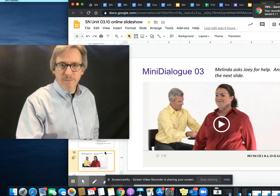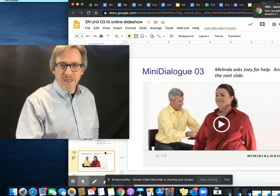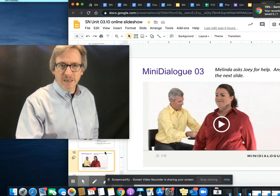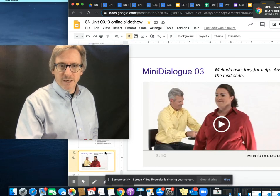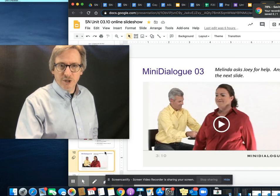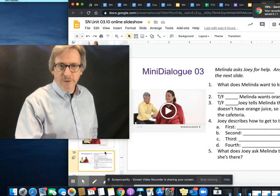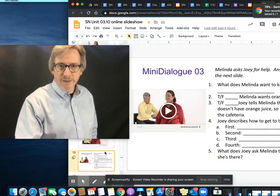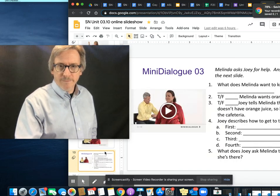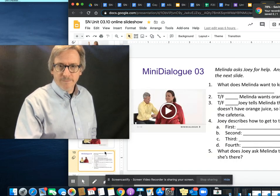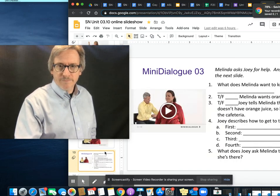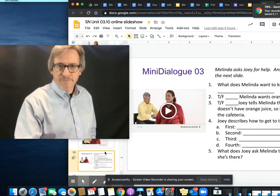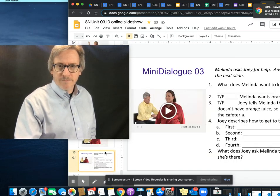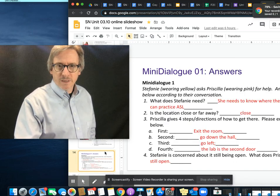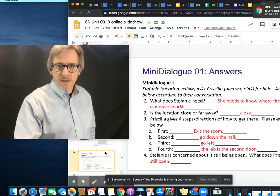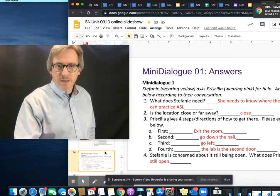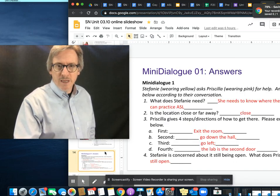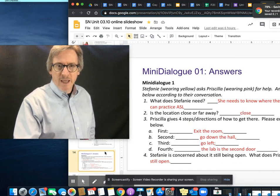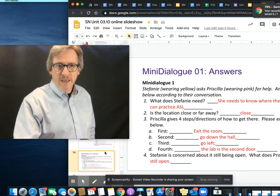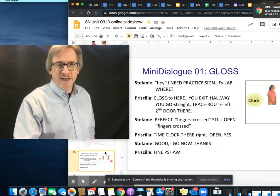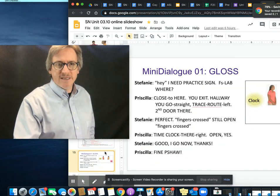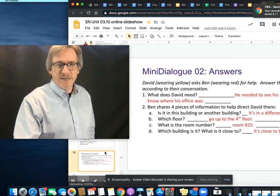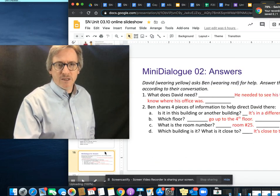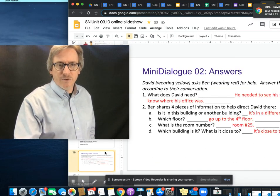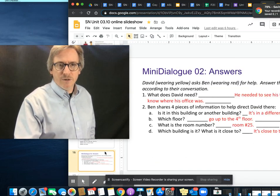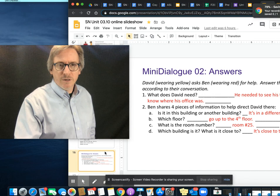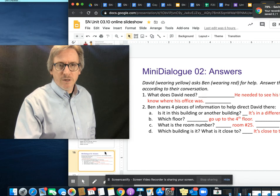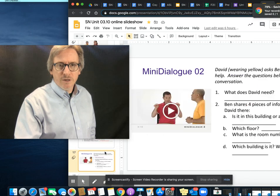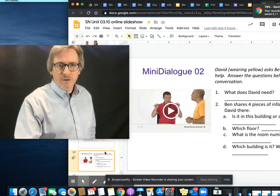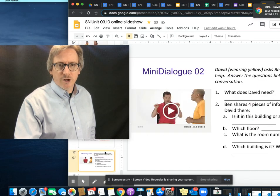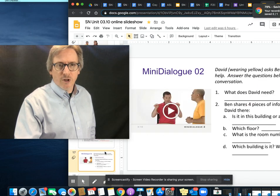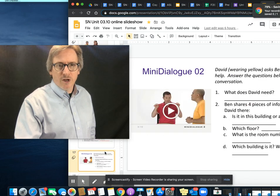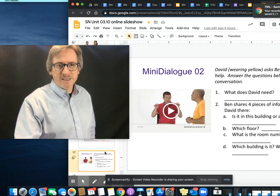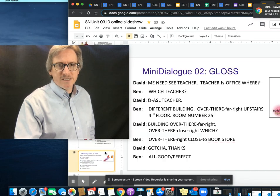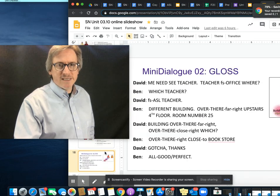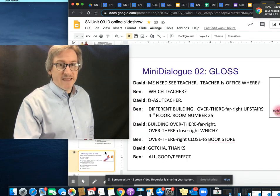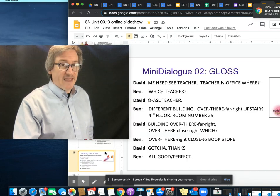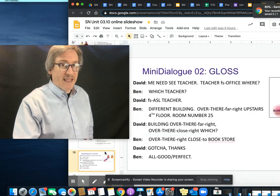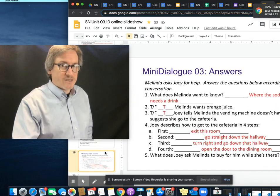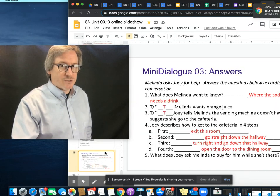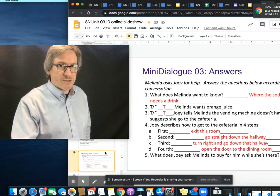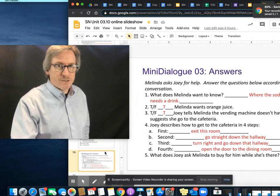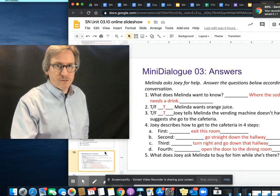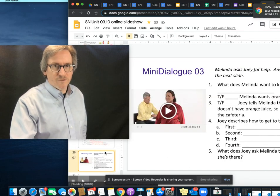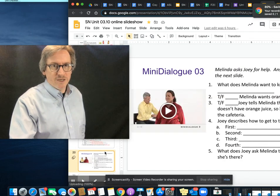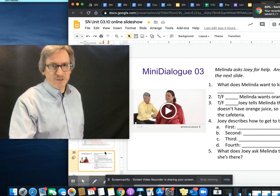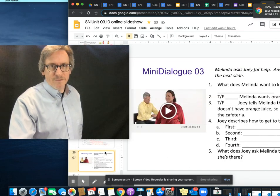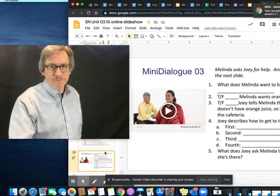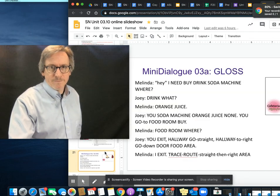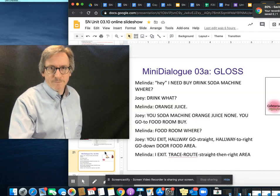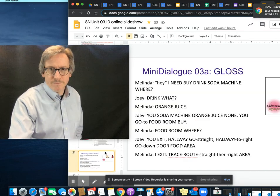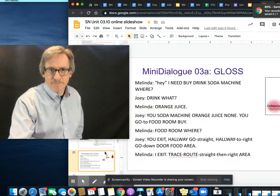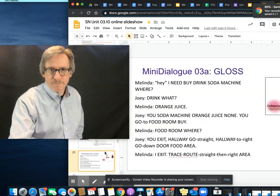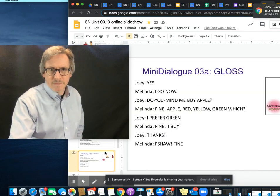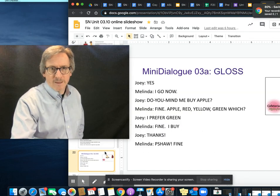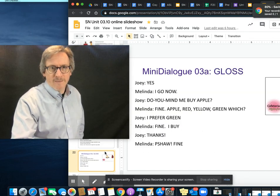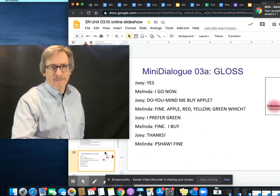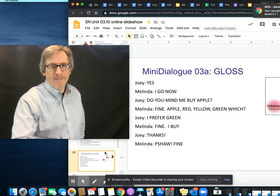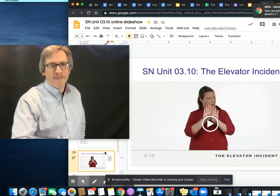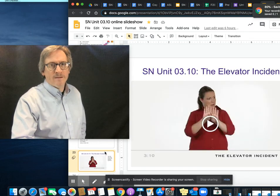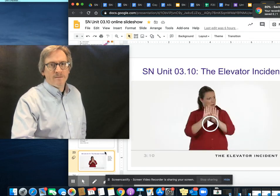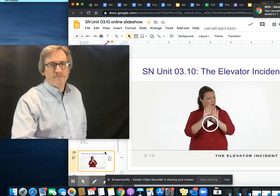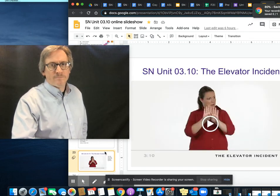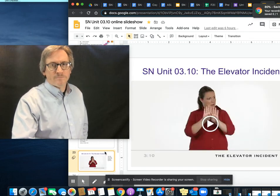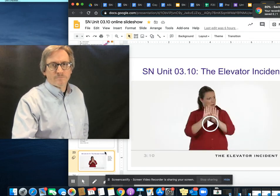And then Melinda and Joey. And then I did include the glosses and the answers for each of them.